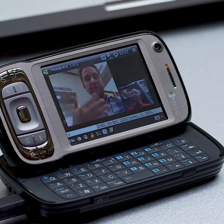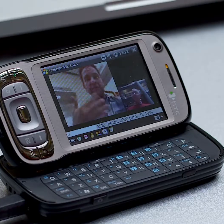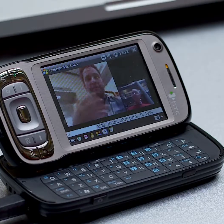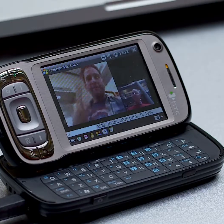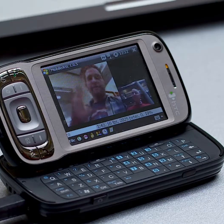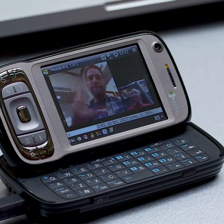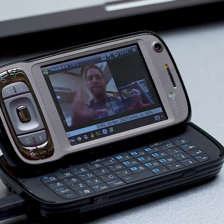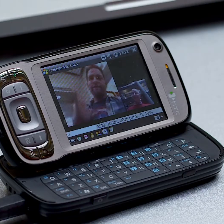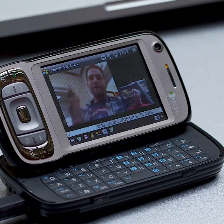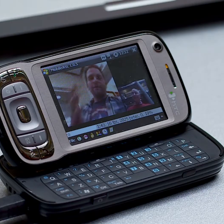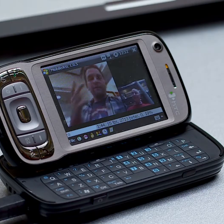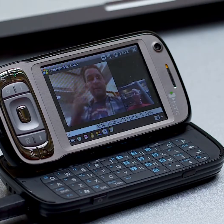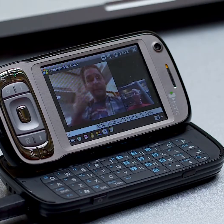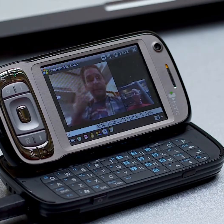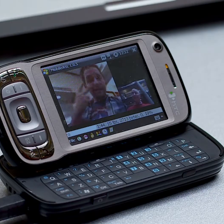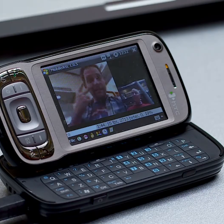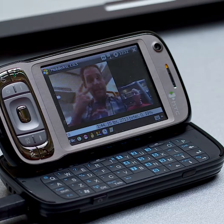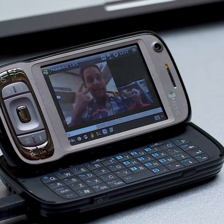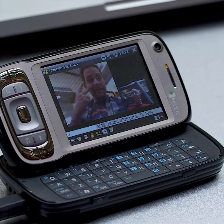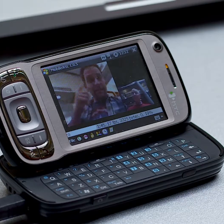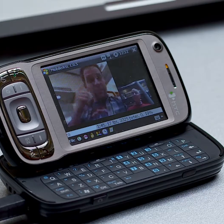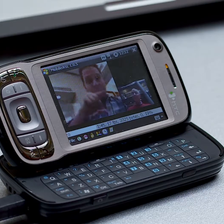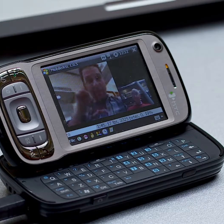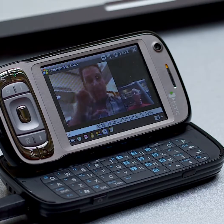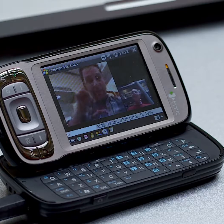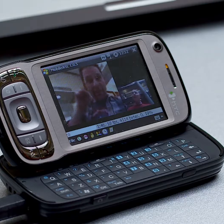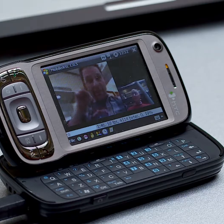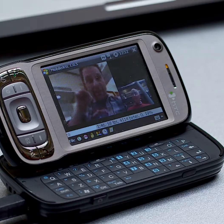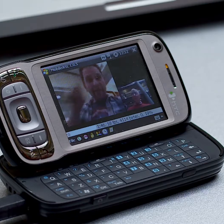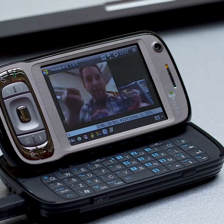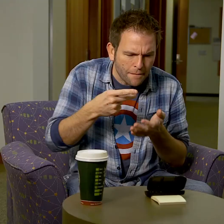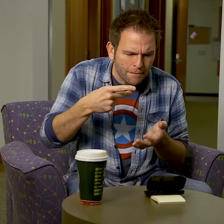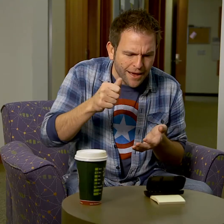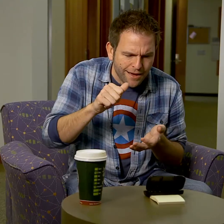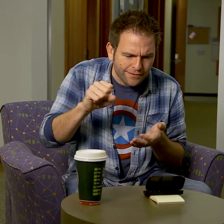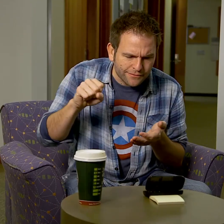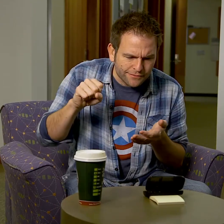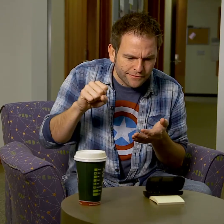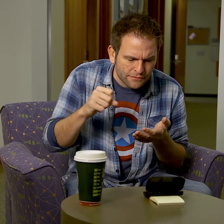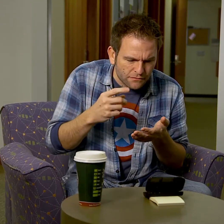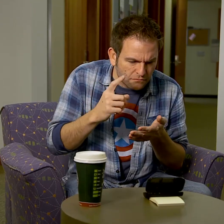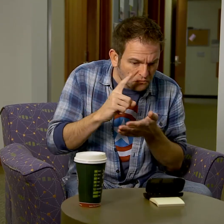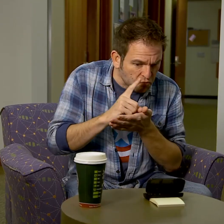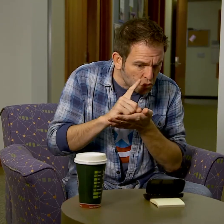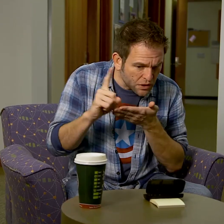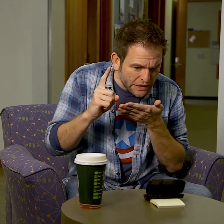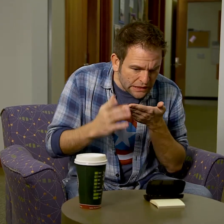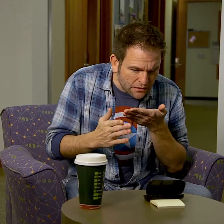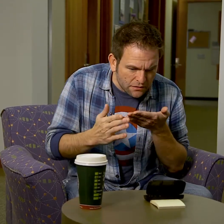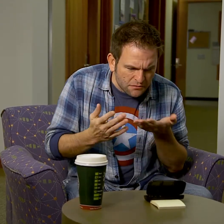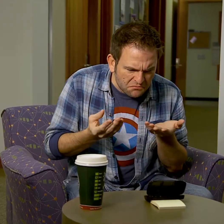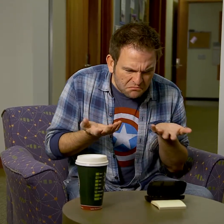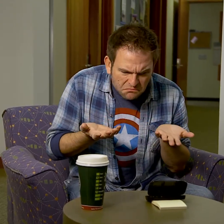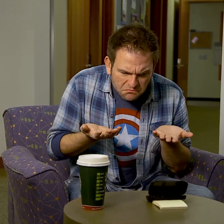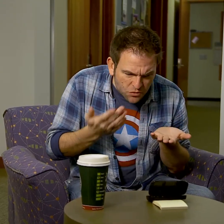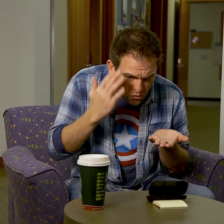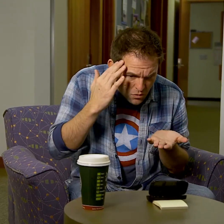and receive low bitrate video with high-quality images. The software allows individuals who are deaf or hard of hearing to use